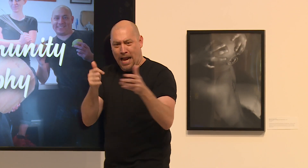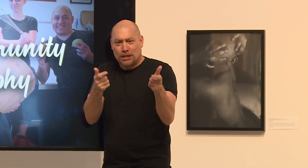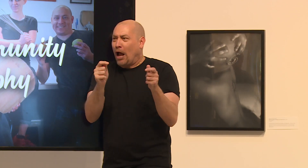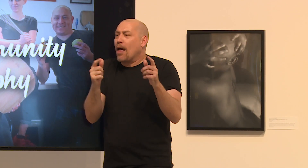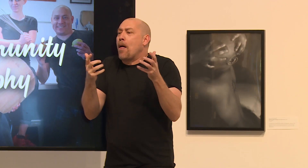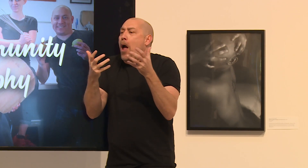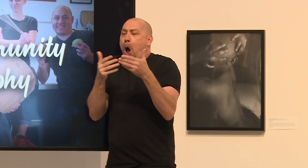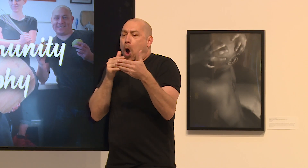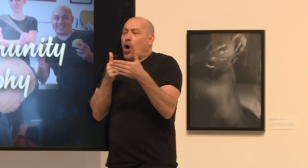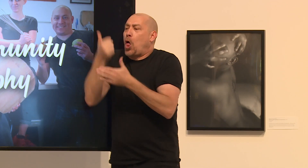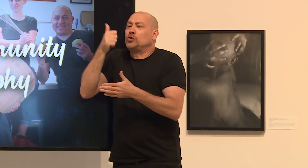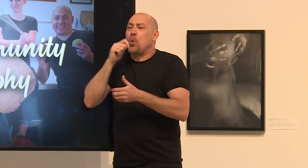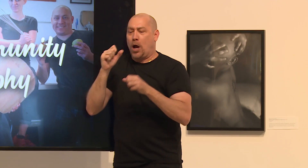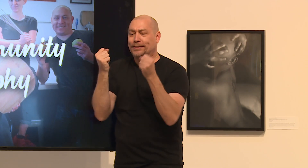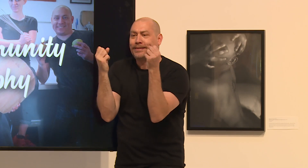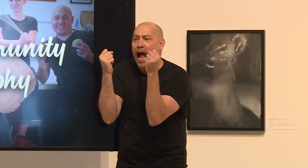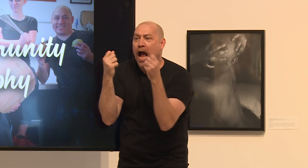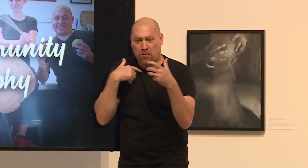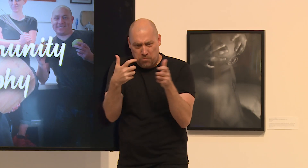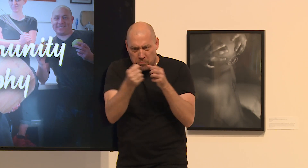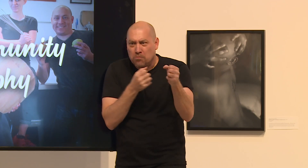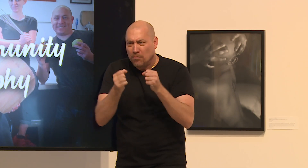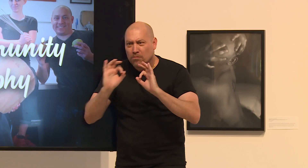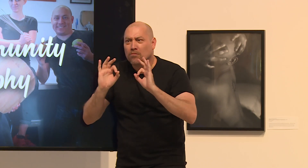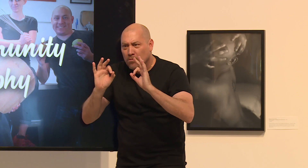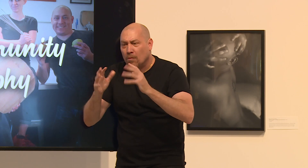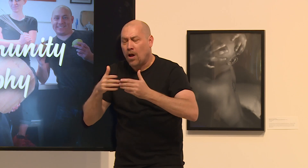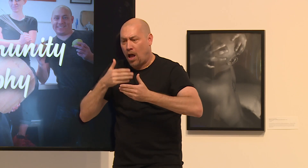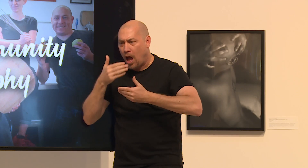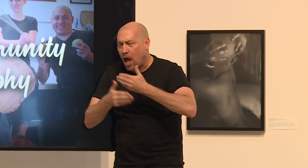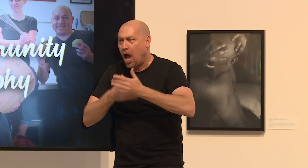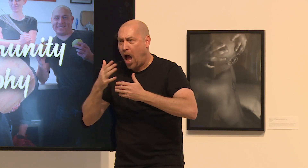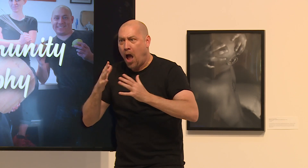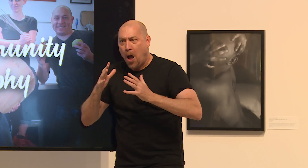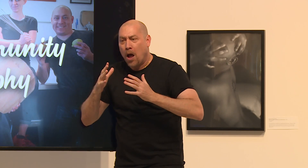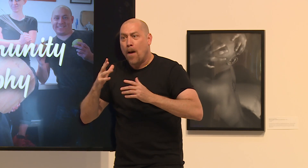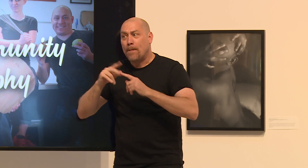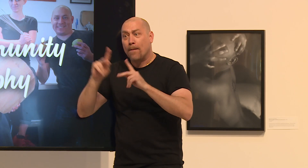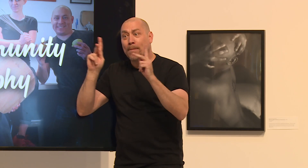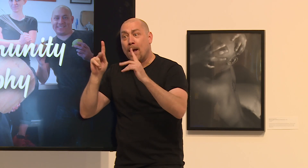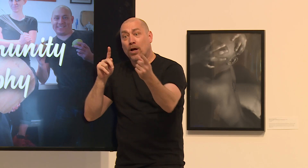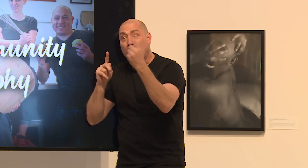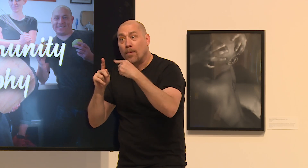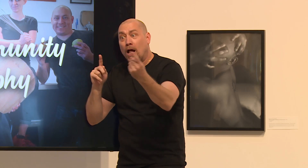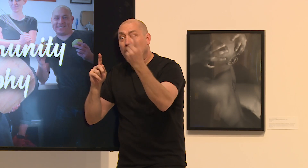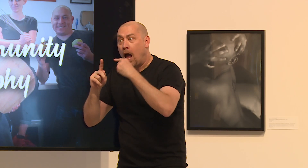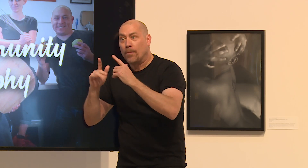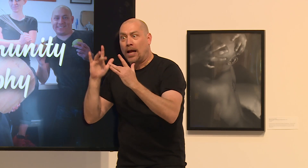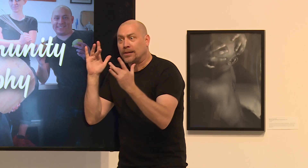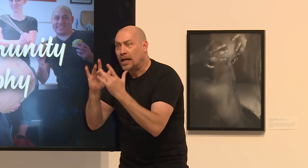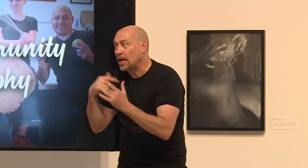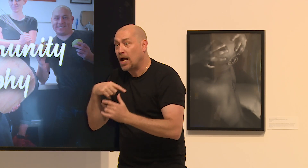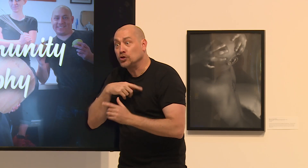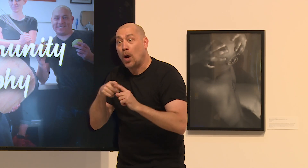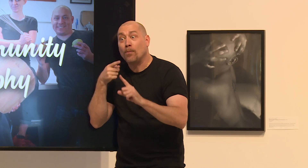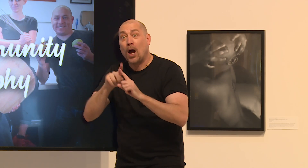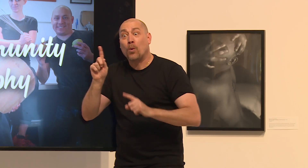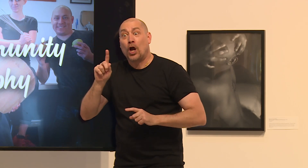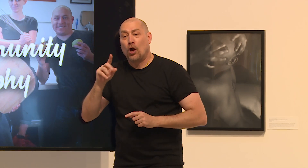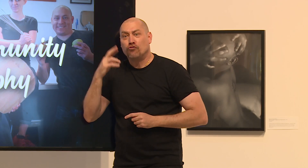our restaurants. We want people to be able to learn to sign and communicate directly with us and not have to rely on